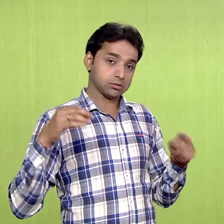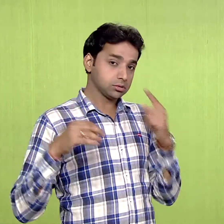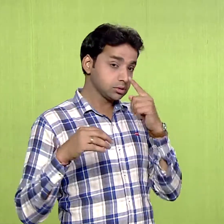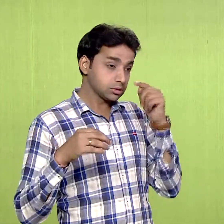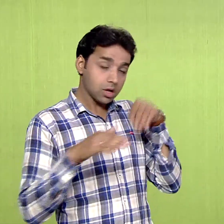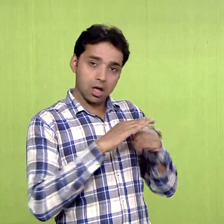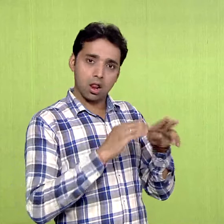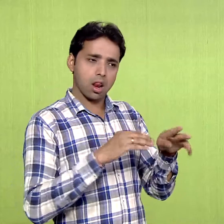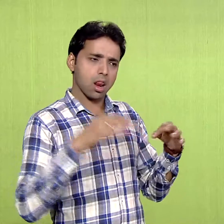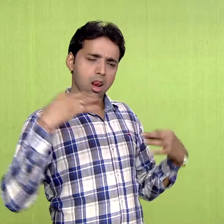Mohenjo-daro.